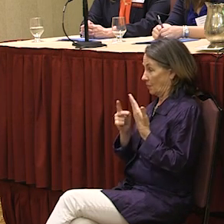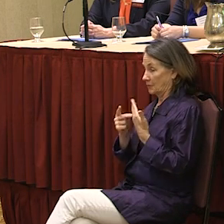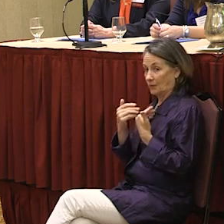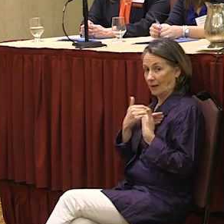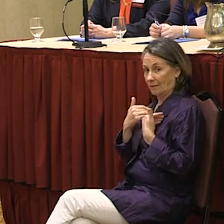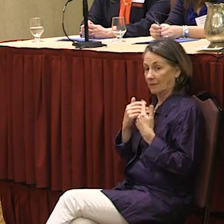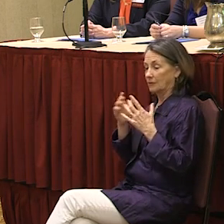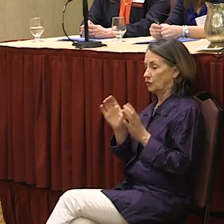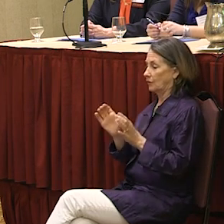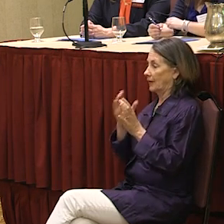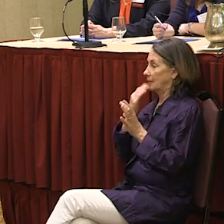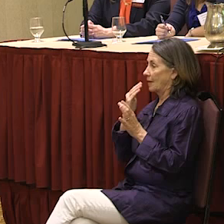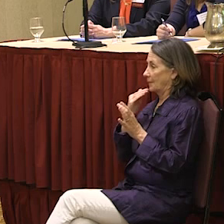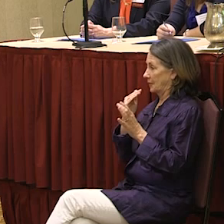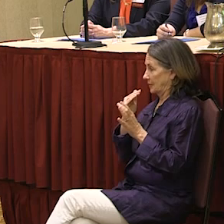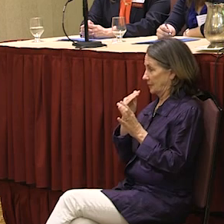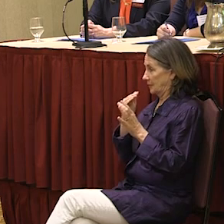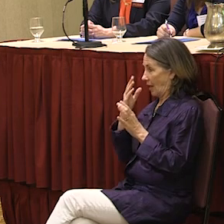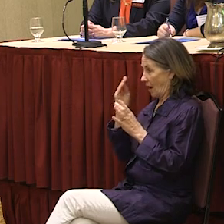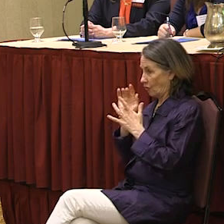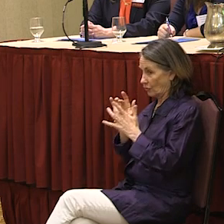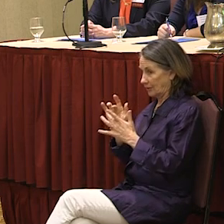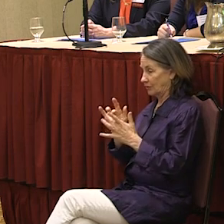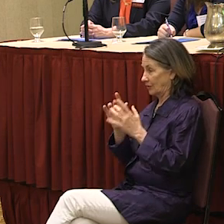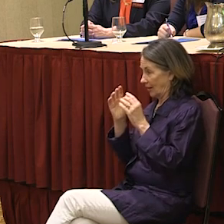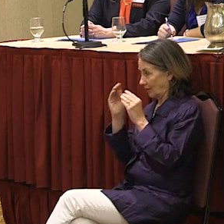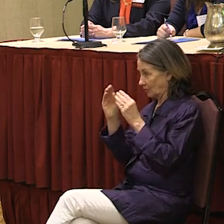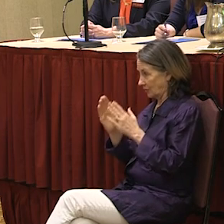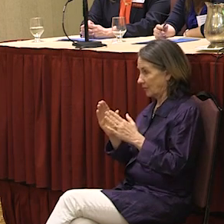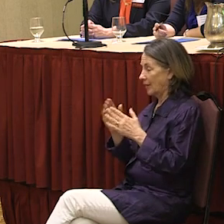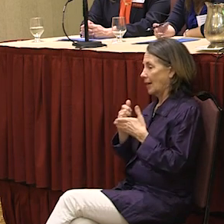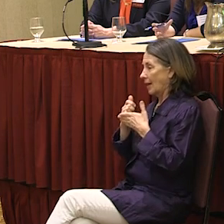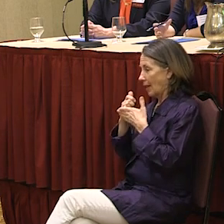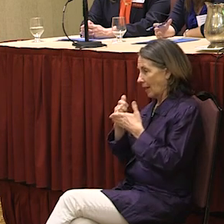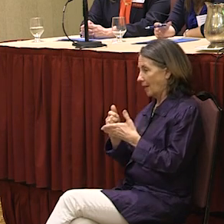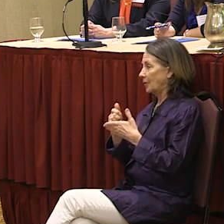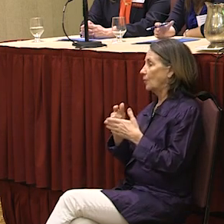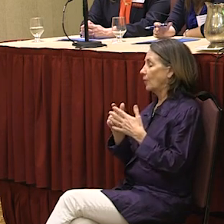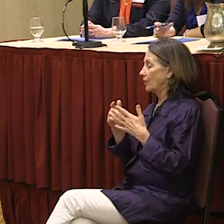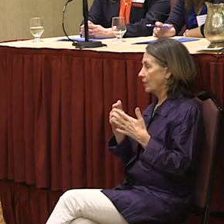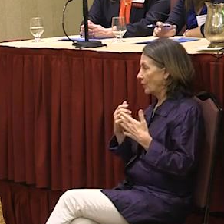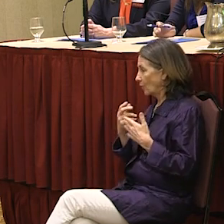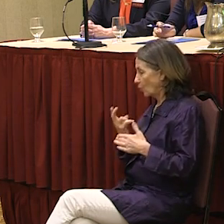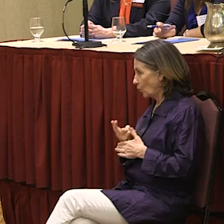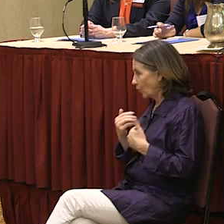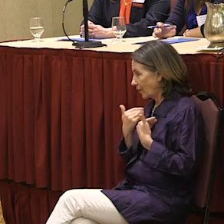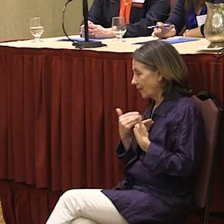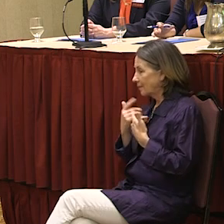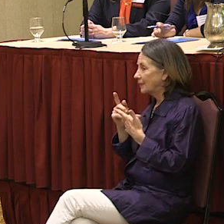have the Certified Diabetes Outpatient Educators, the CEDOs, Healthy Lifestyles for Youth, Diabetes Prevention